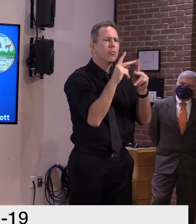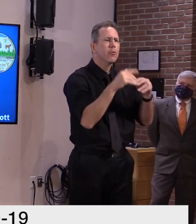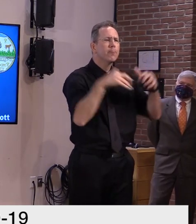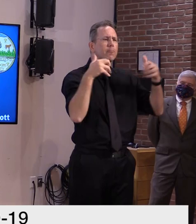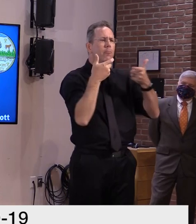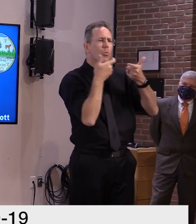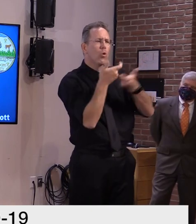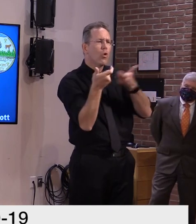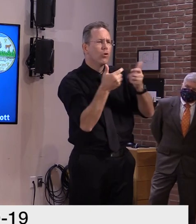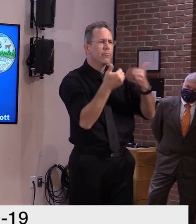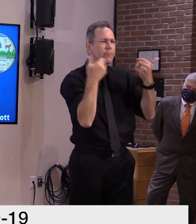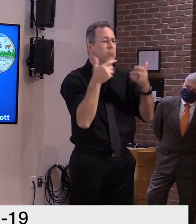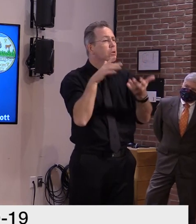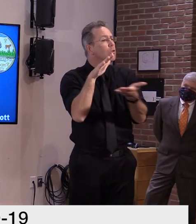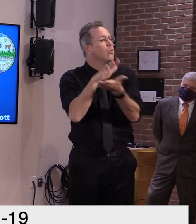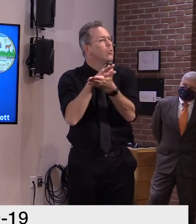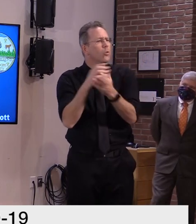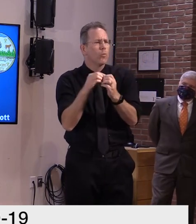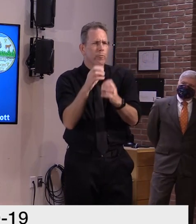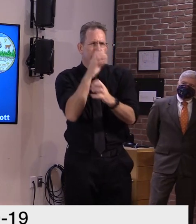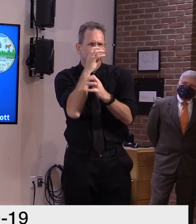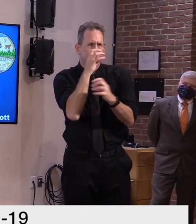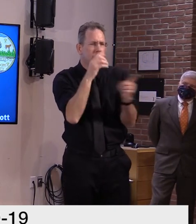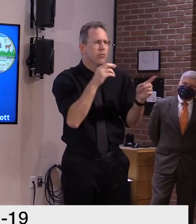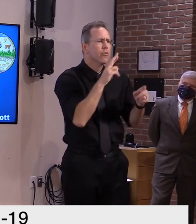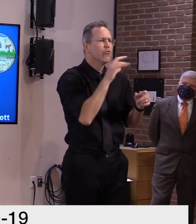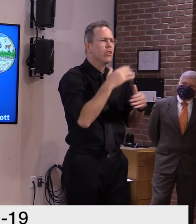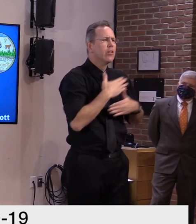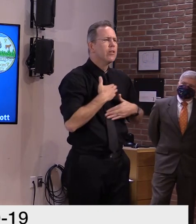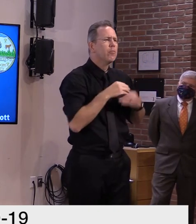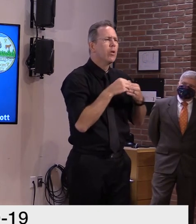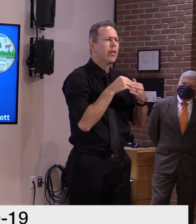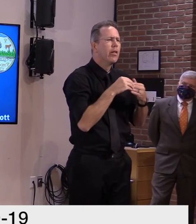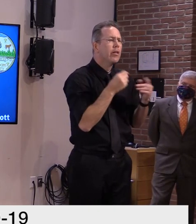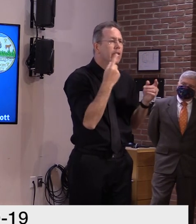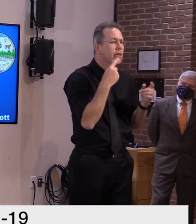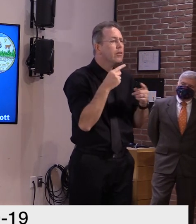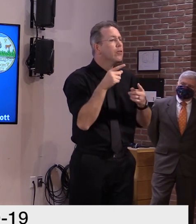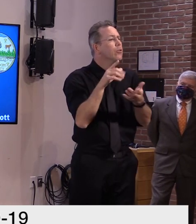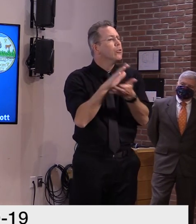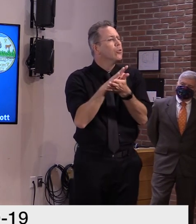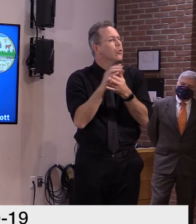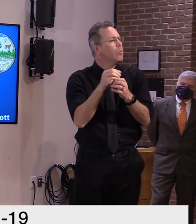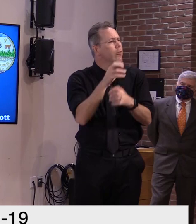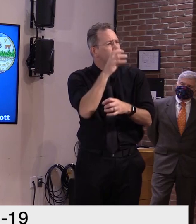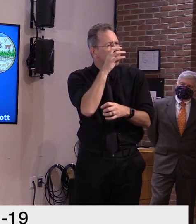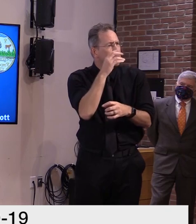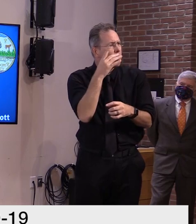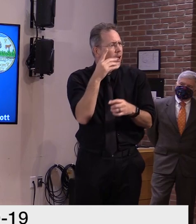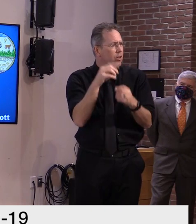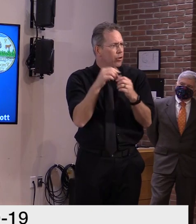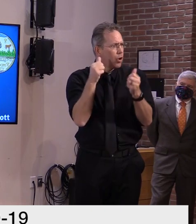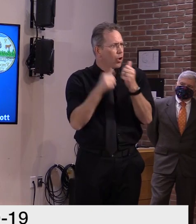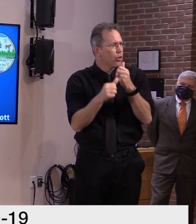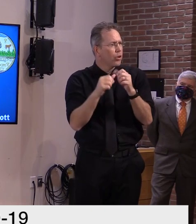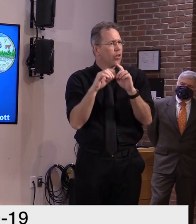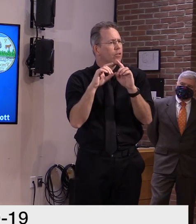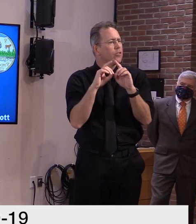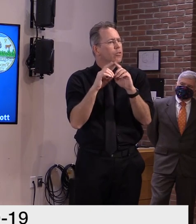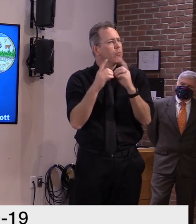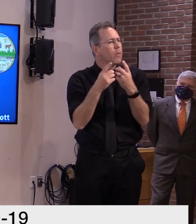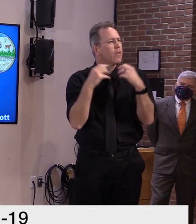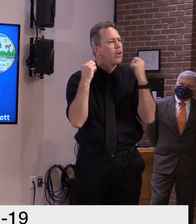than the school-based sports guidance, in part because schools under the Agency of Education Safe and Healthy